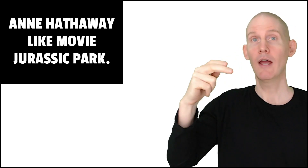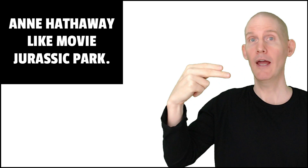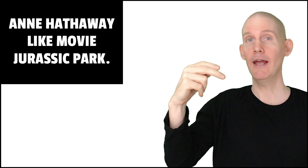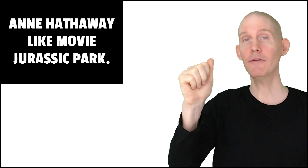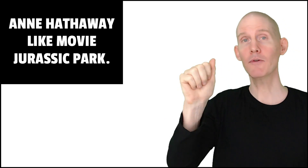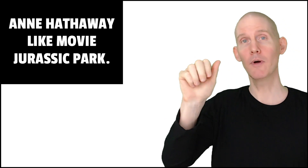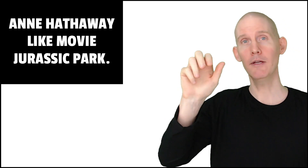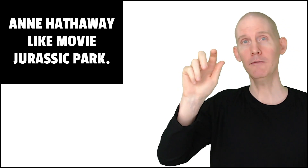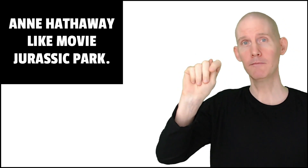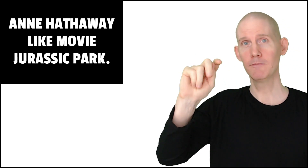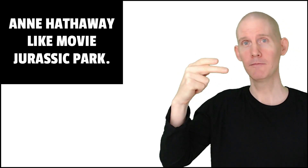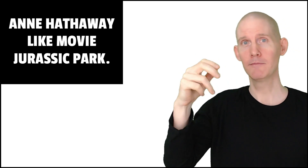Hathaway